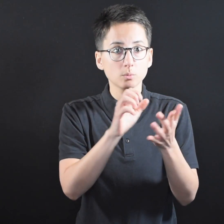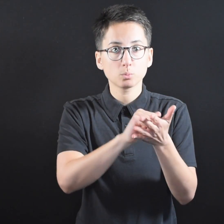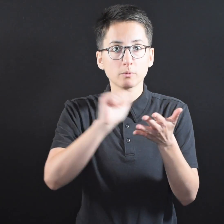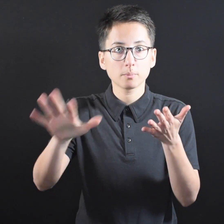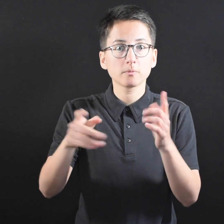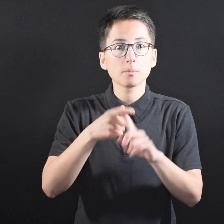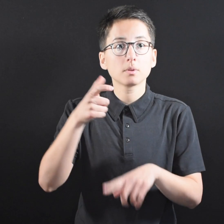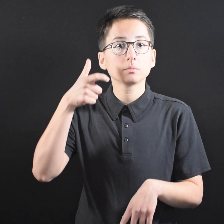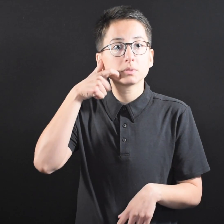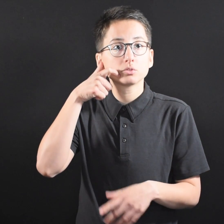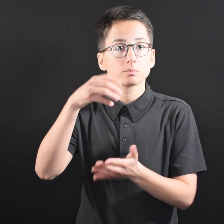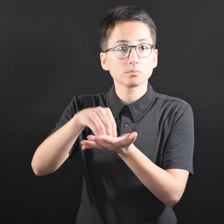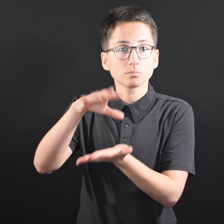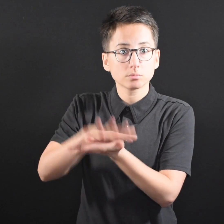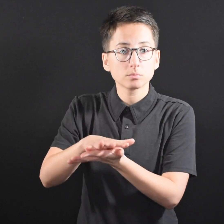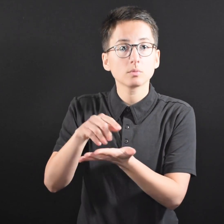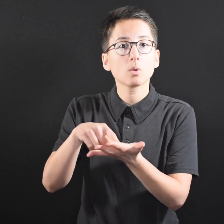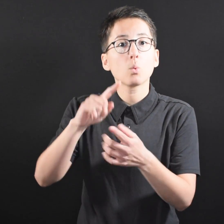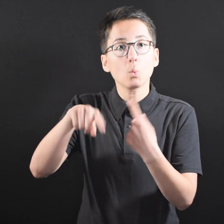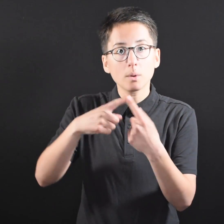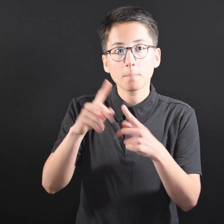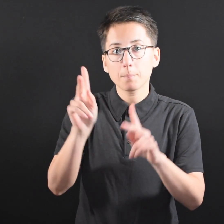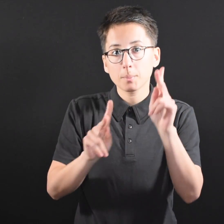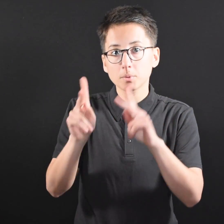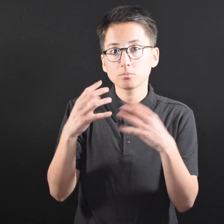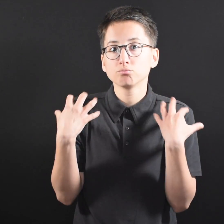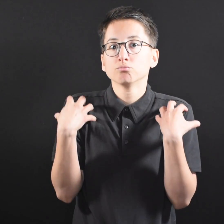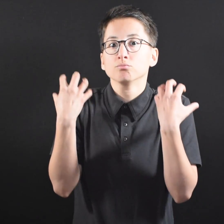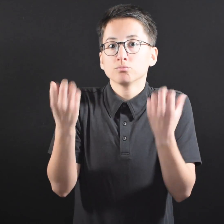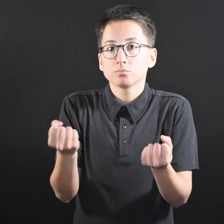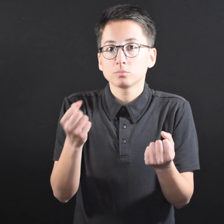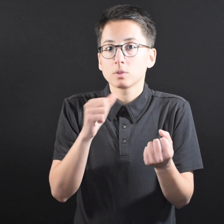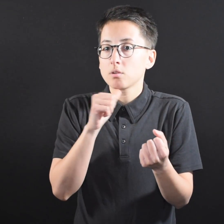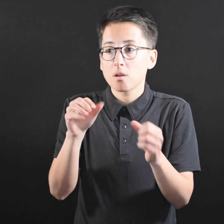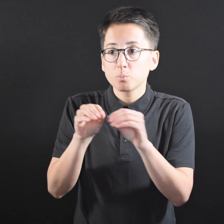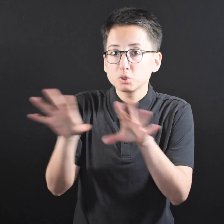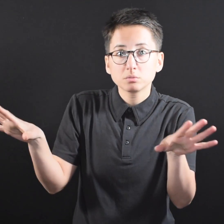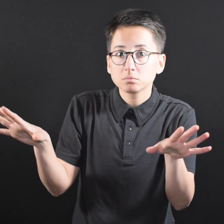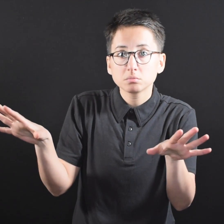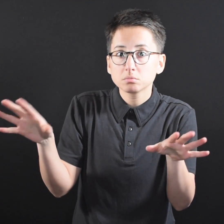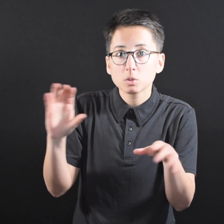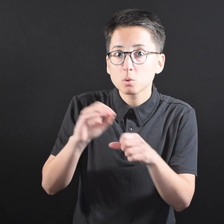from dispatch records when the person is no longer able to infect others.